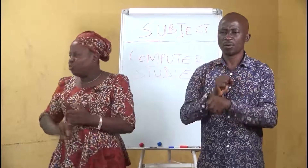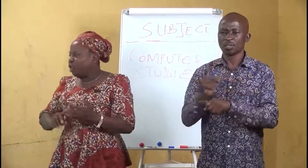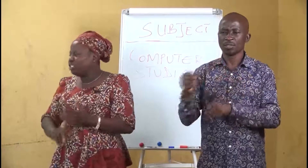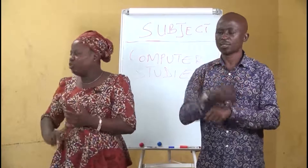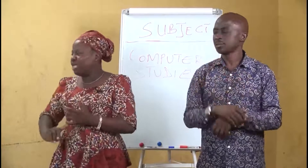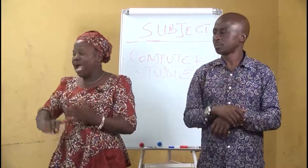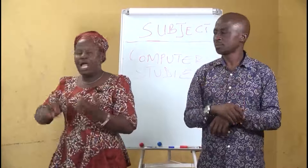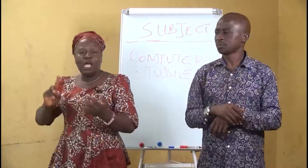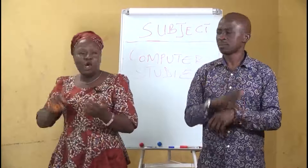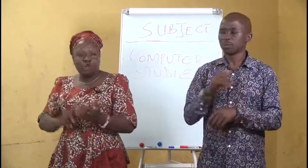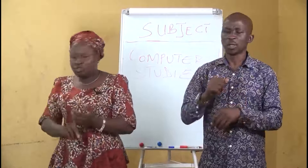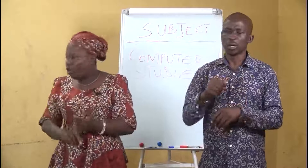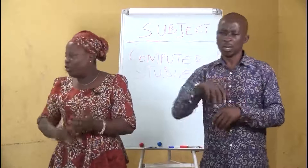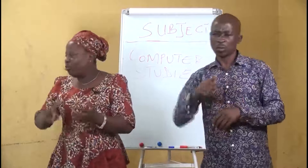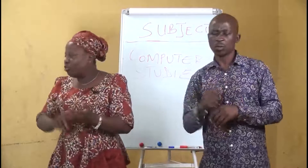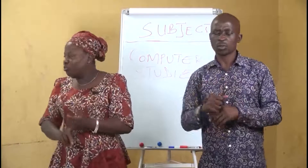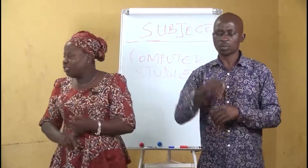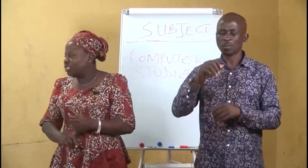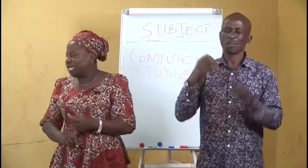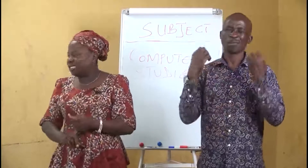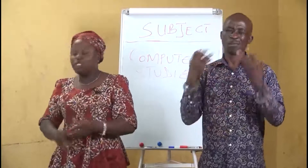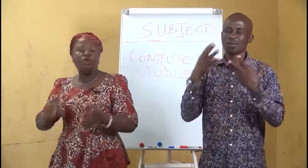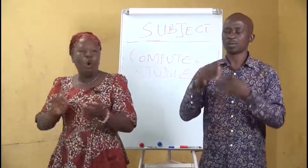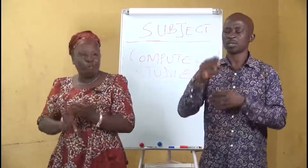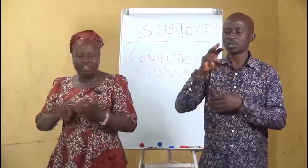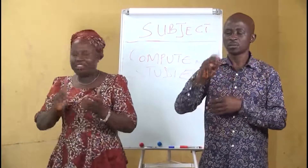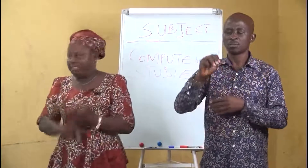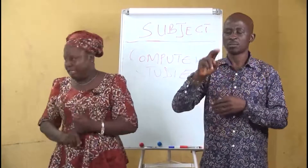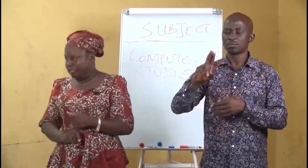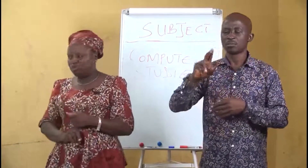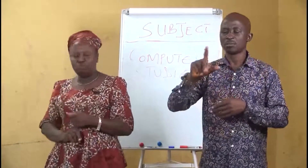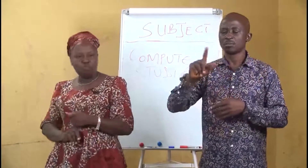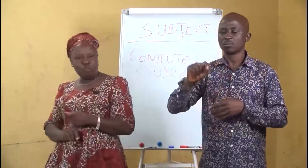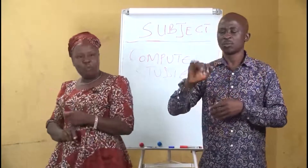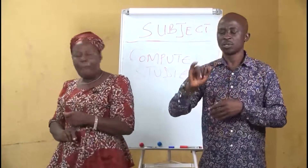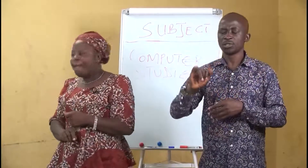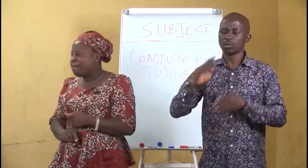Another one is multi-user stroke multitasking operating system.